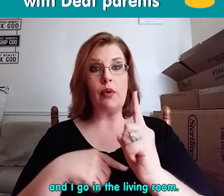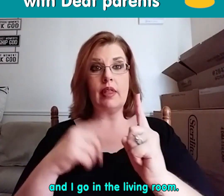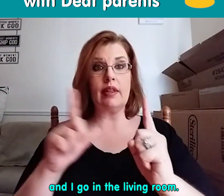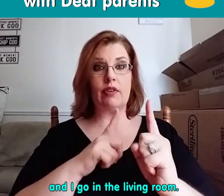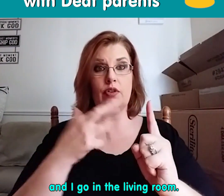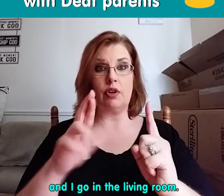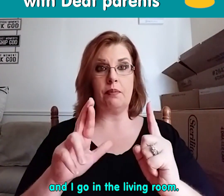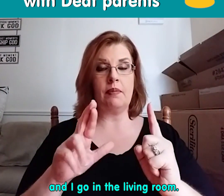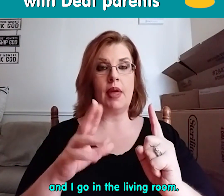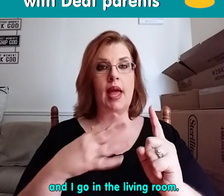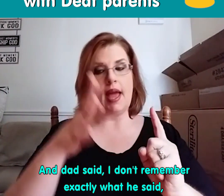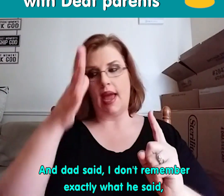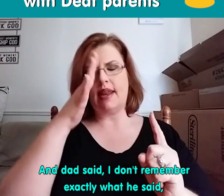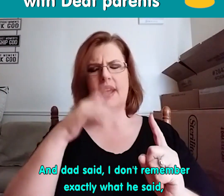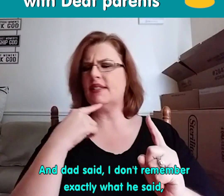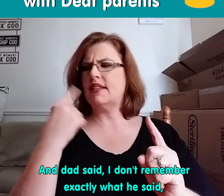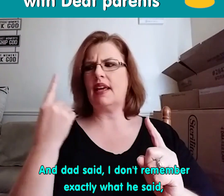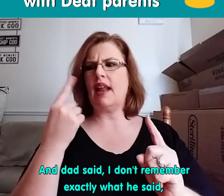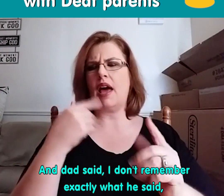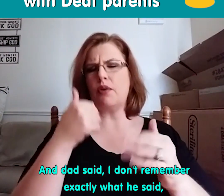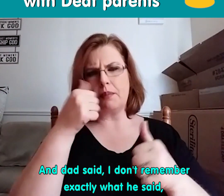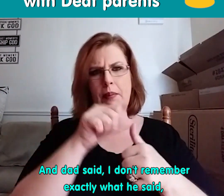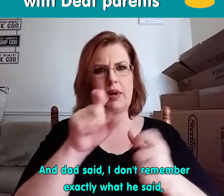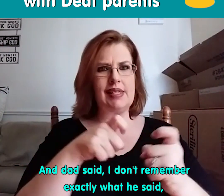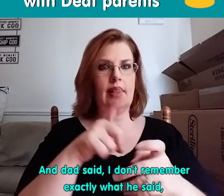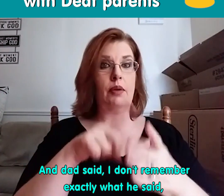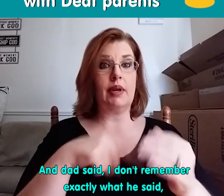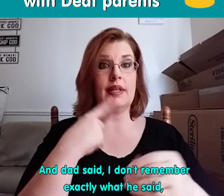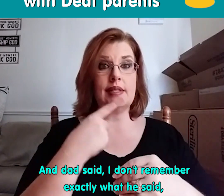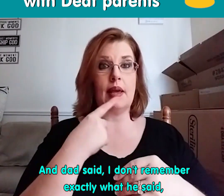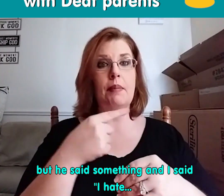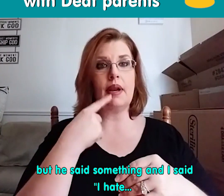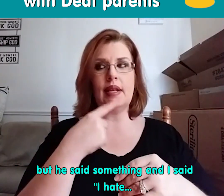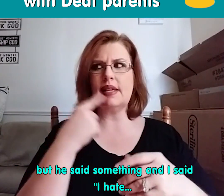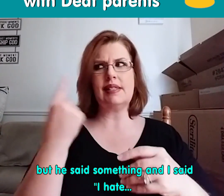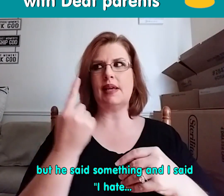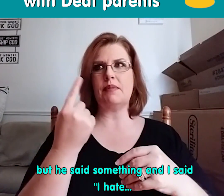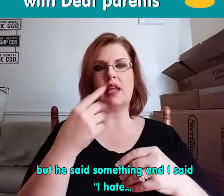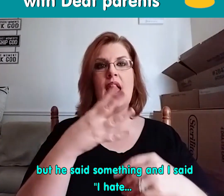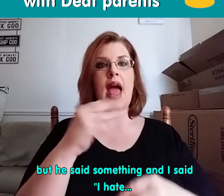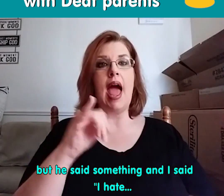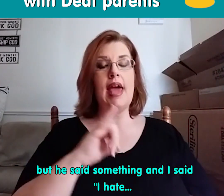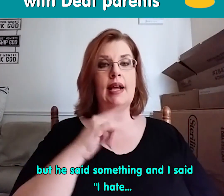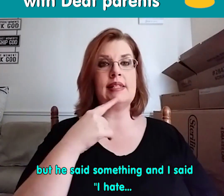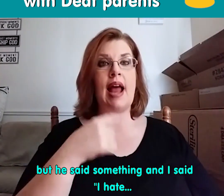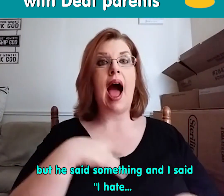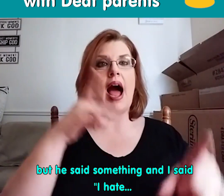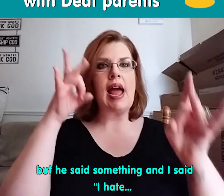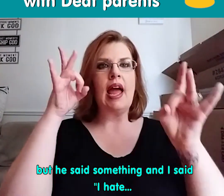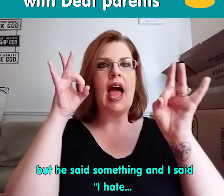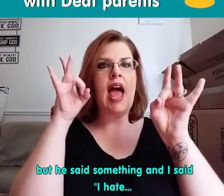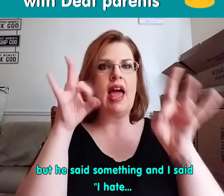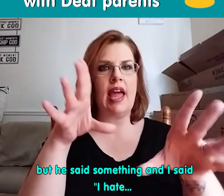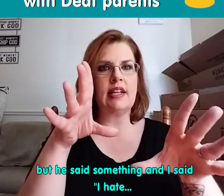in the living room. And Dad said, I don't remember exactly what he said, but he said something. And I said, I